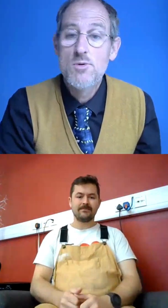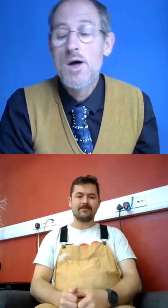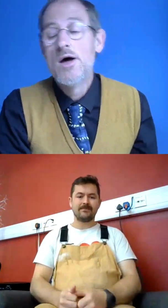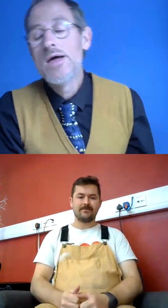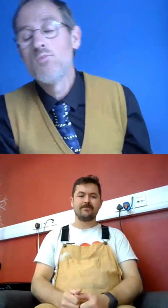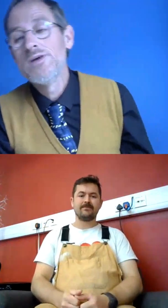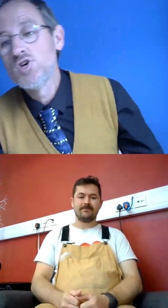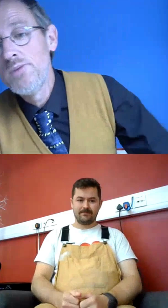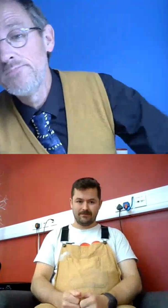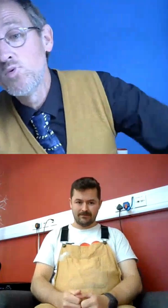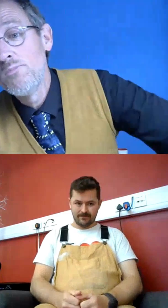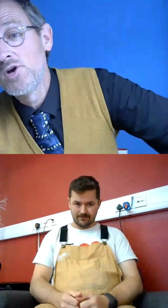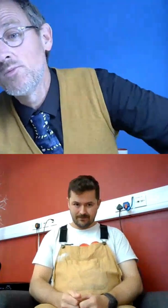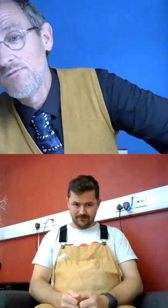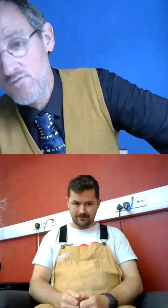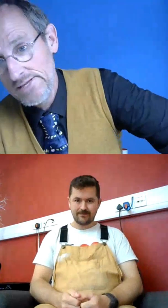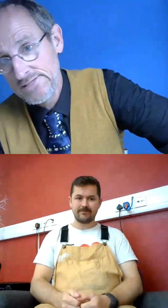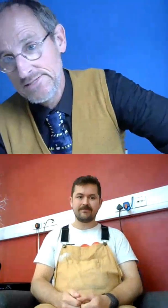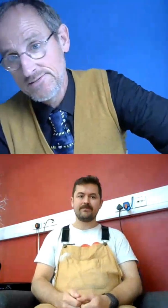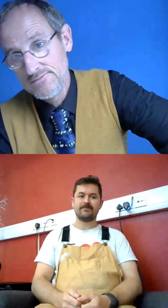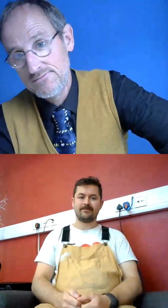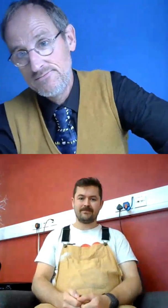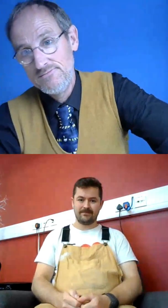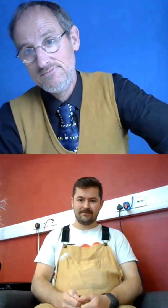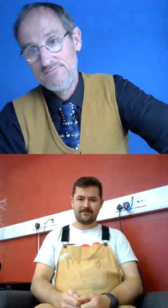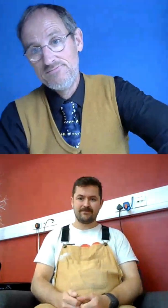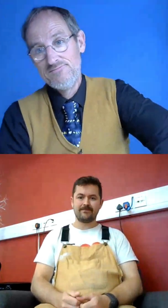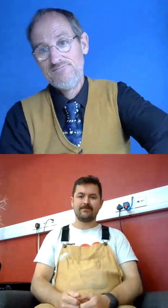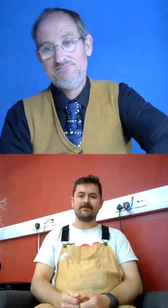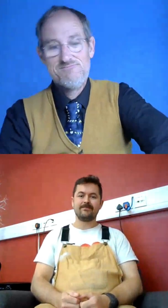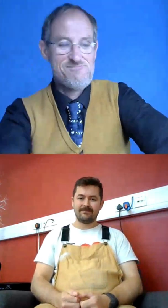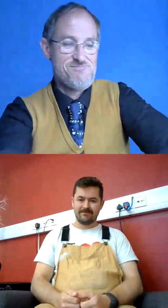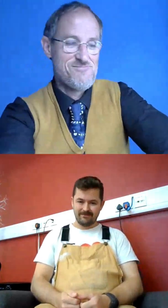two people would become friends.